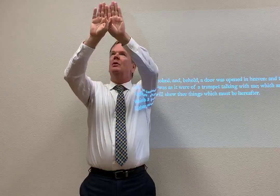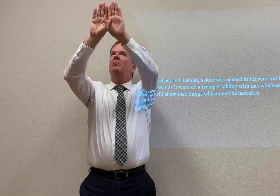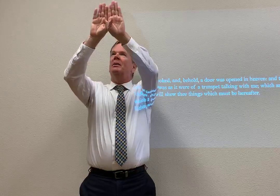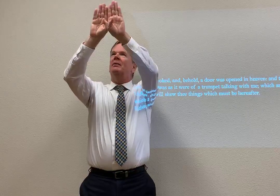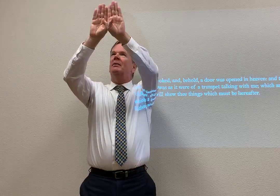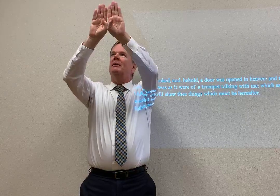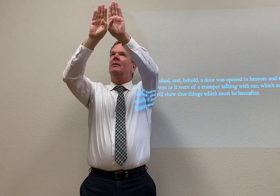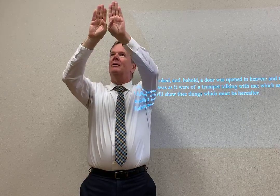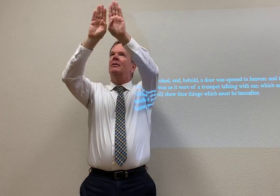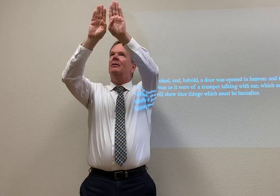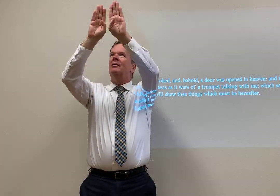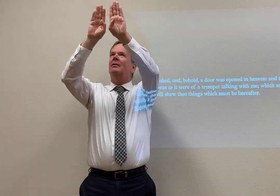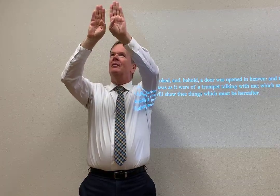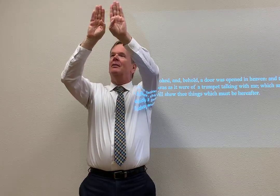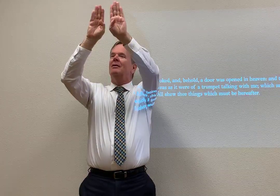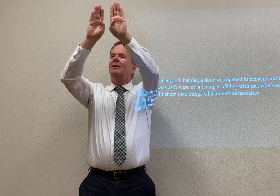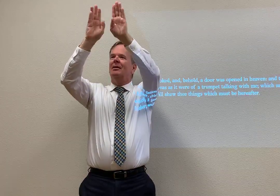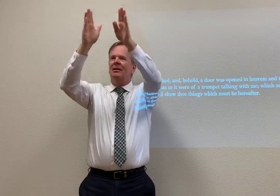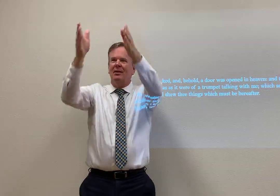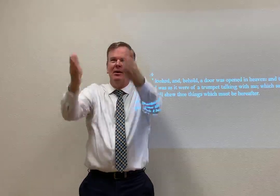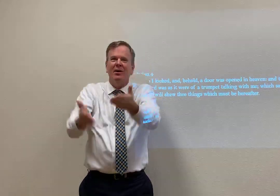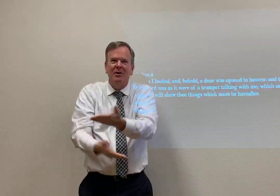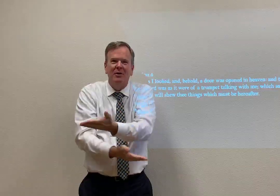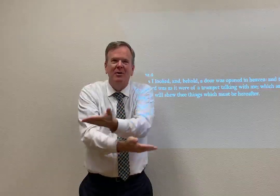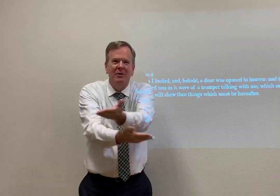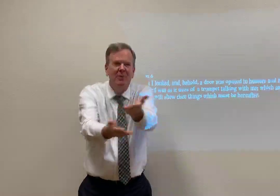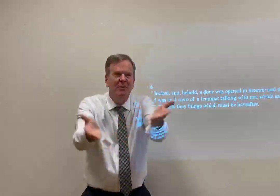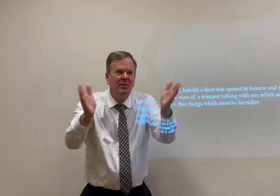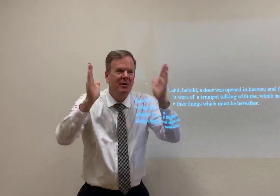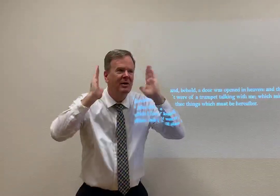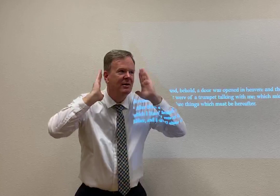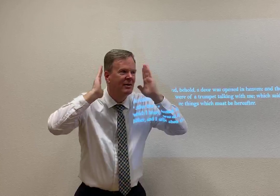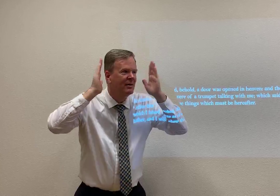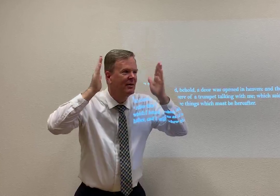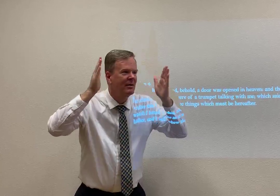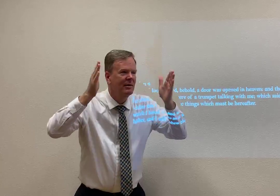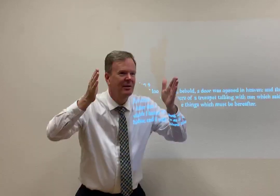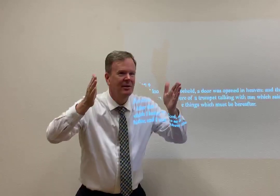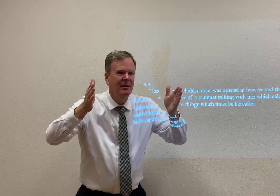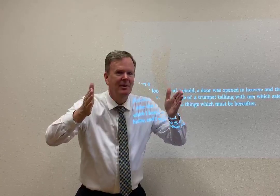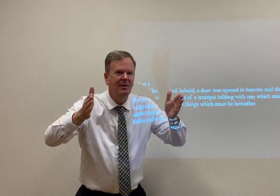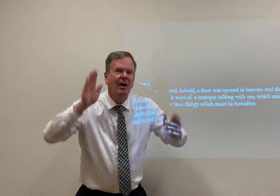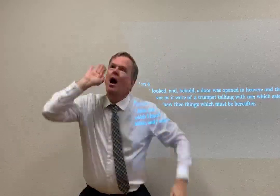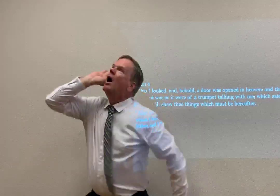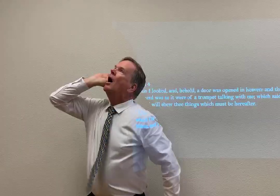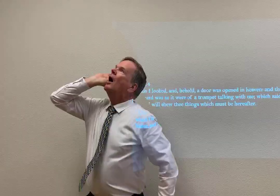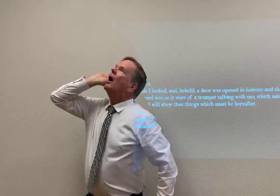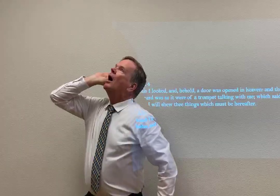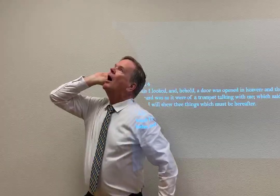It says, and behold, a door was opened. That same door is open to you.